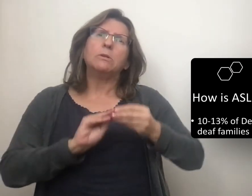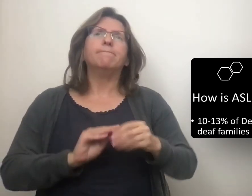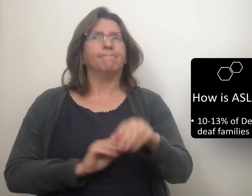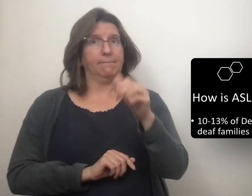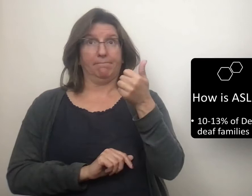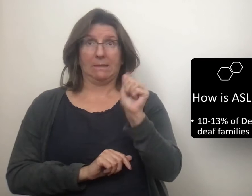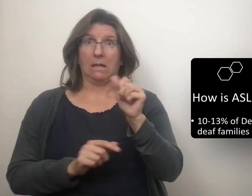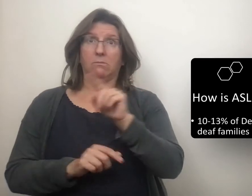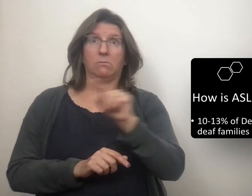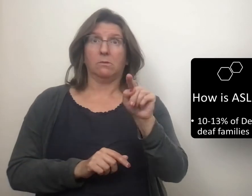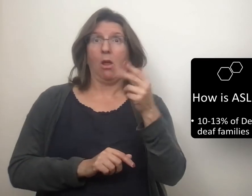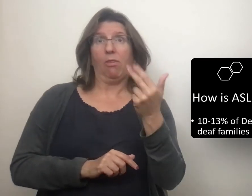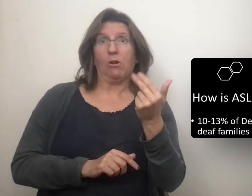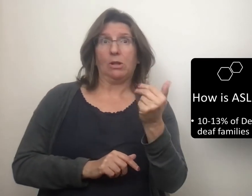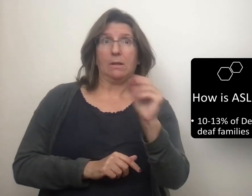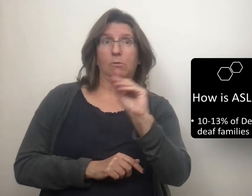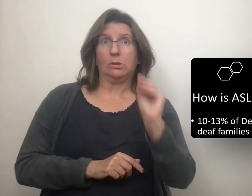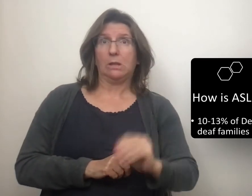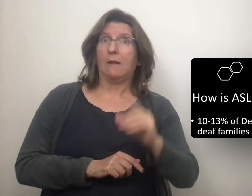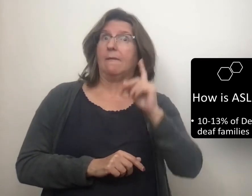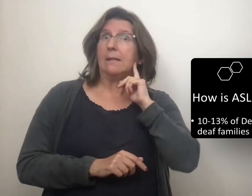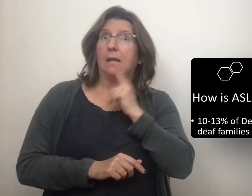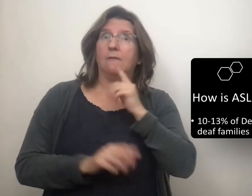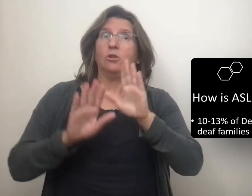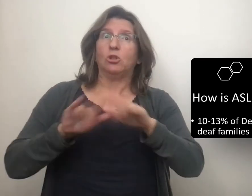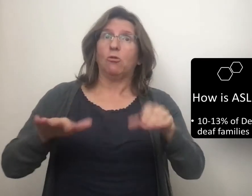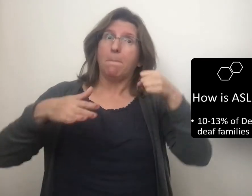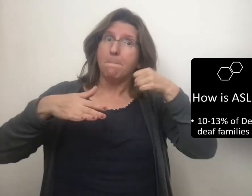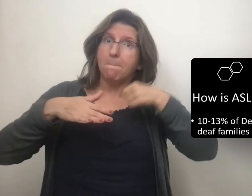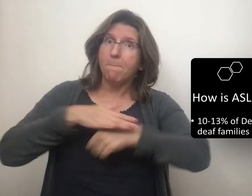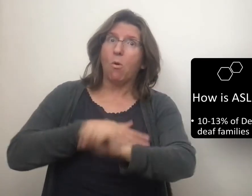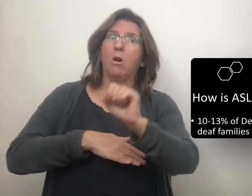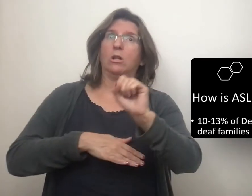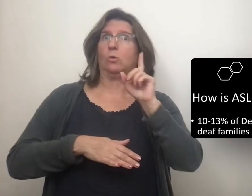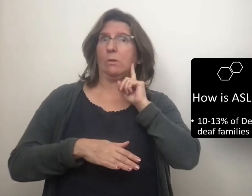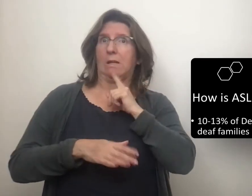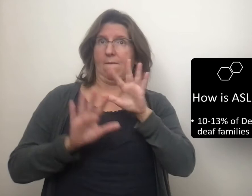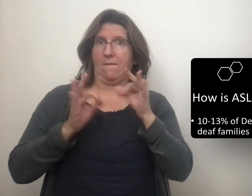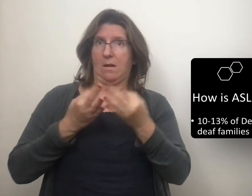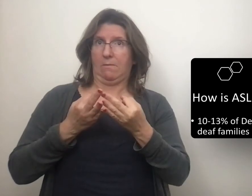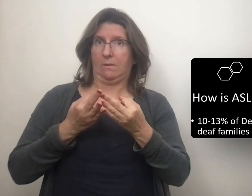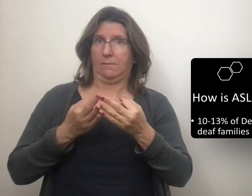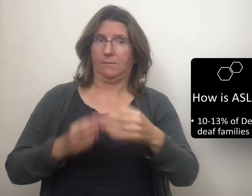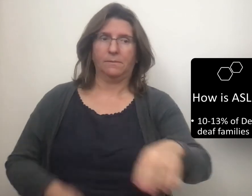The research shows that approximately 10 to 13% of deaf children are born to deaf families.